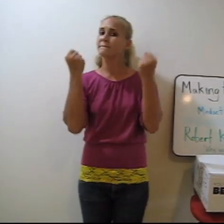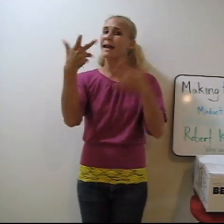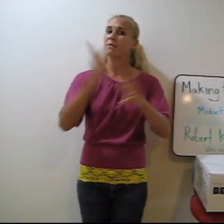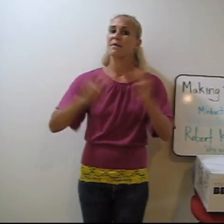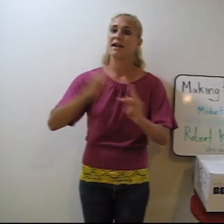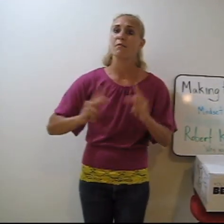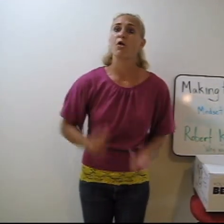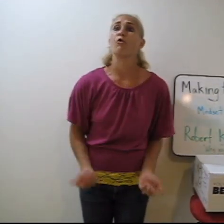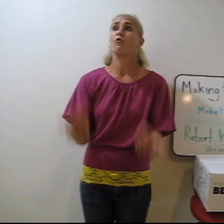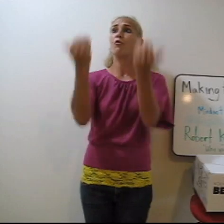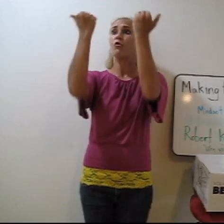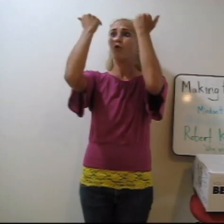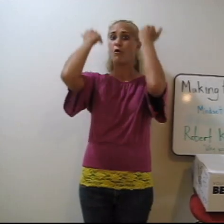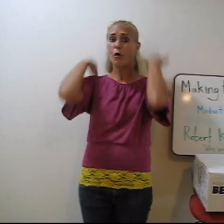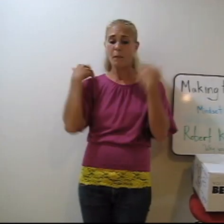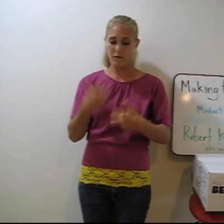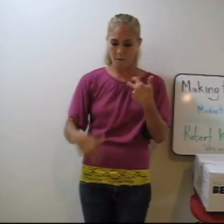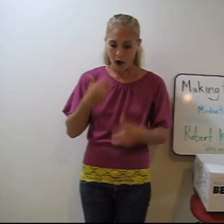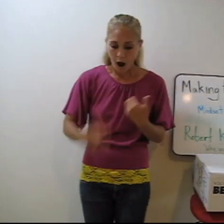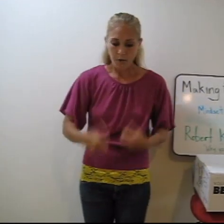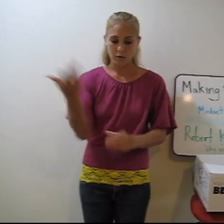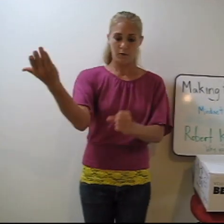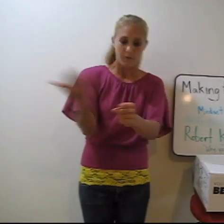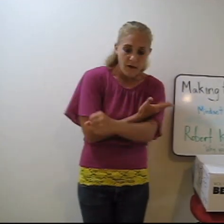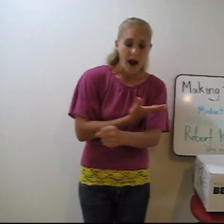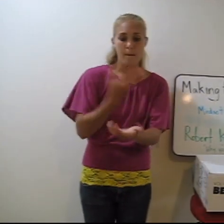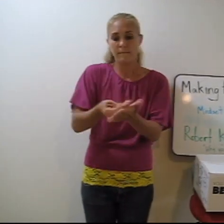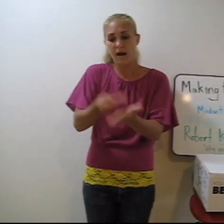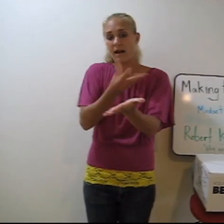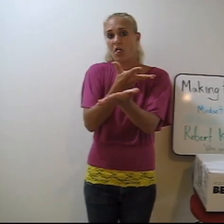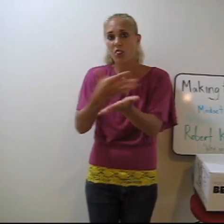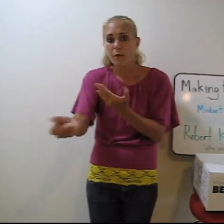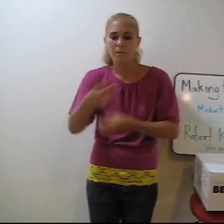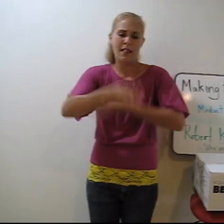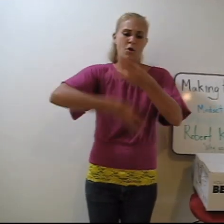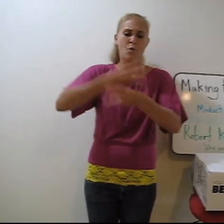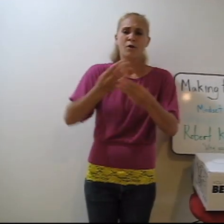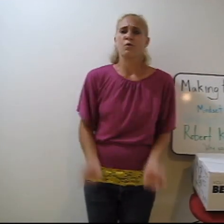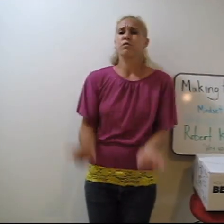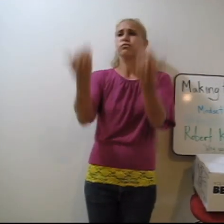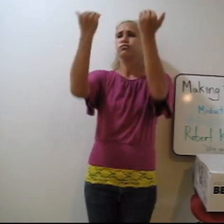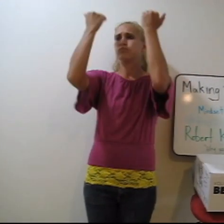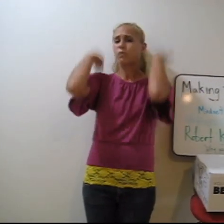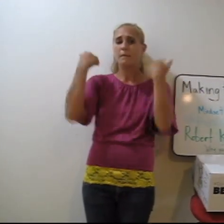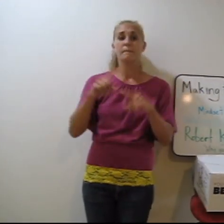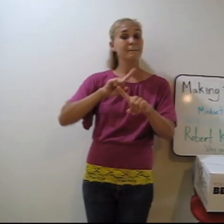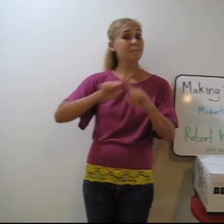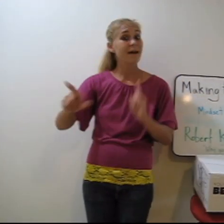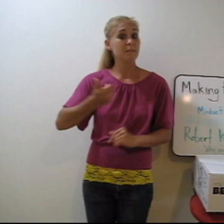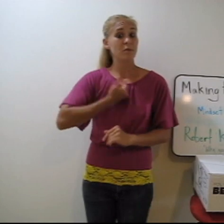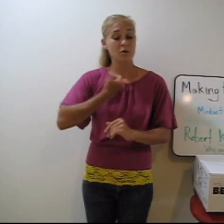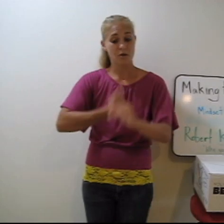crisis. They lose their job, they're out of money and all this, and the world crushes them. Personal development means you have to become bigger